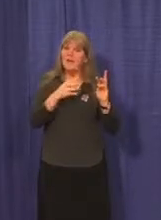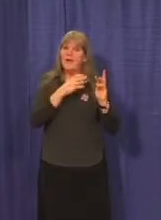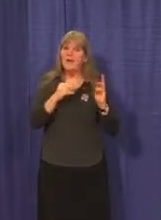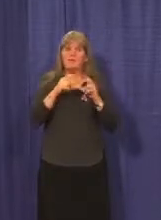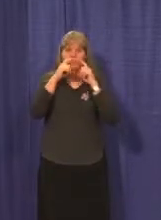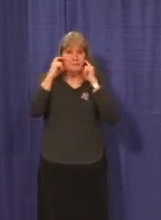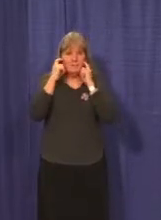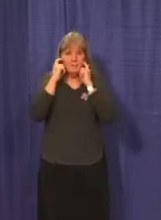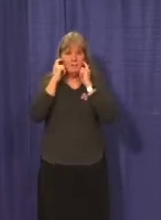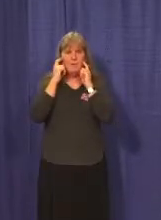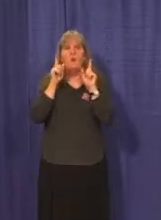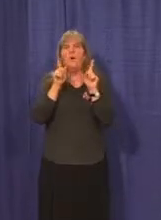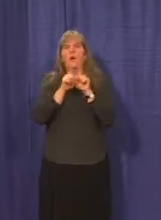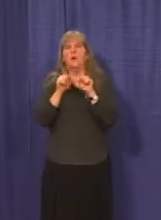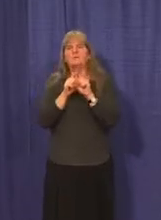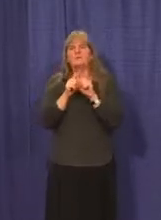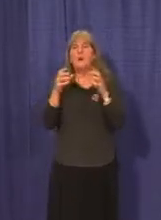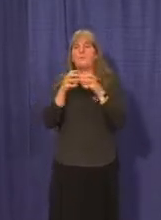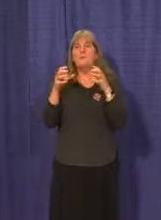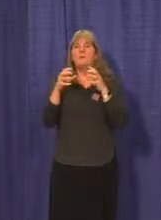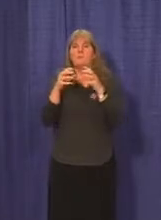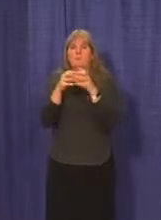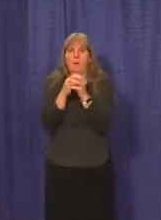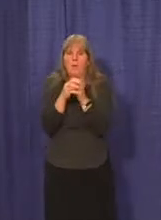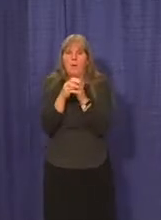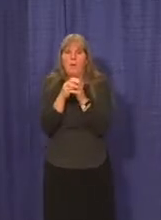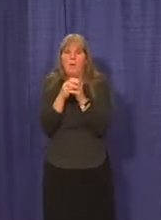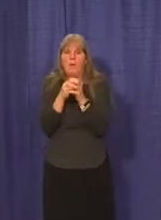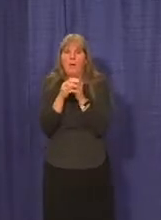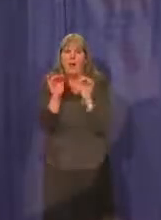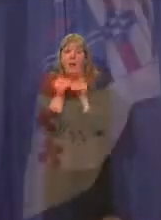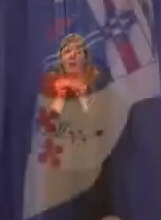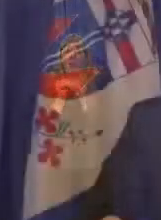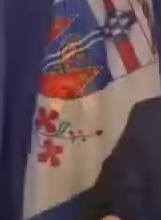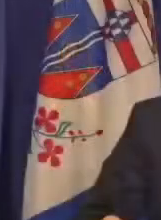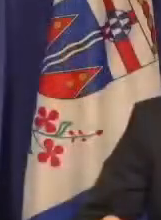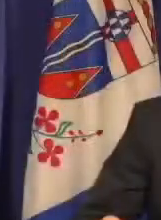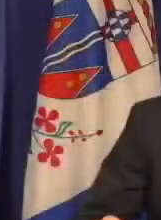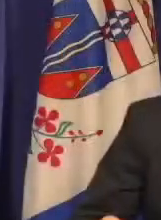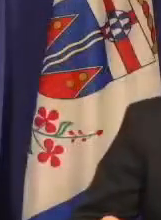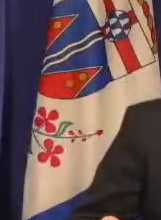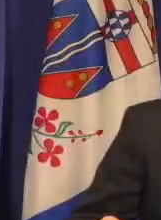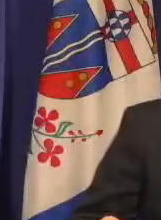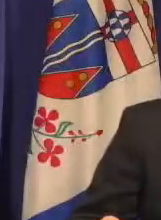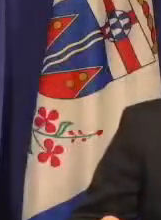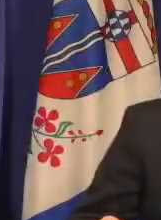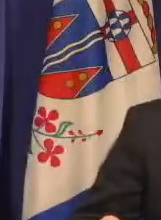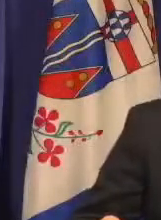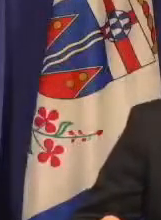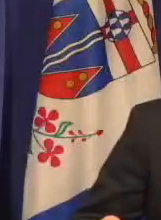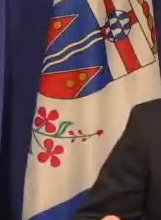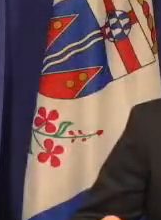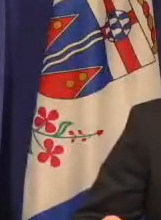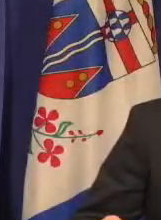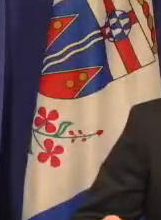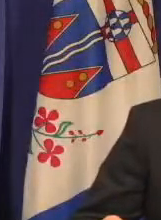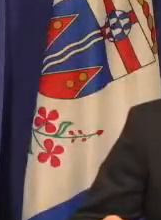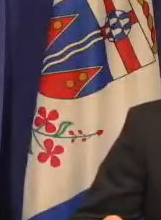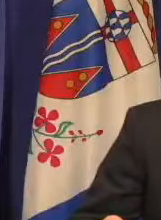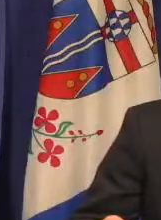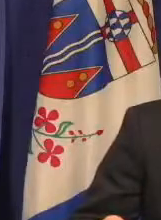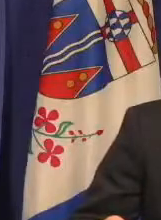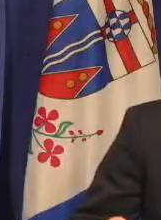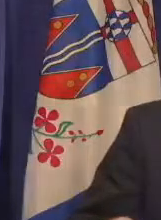bubbles small to limit that spread outwards. We will have some of this material developed into an infographic.